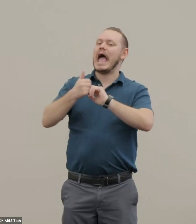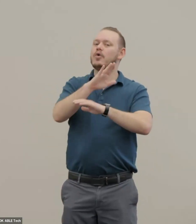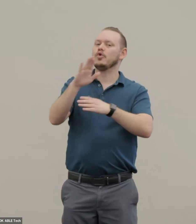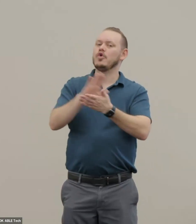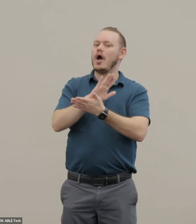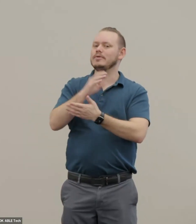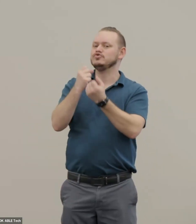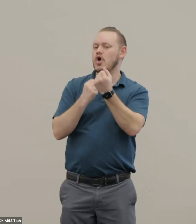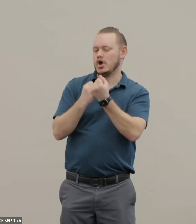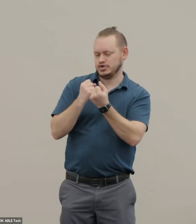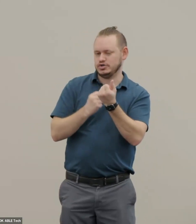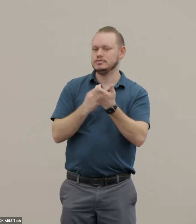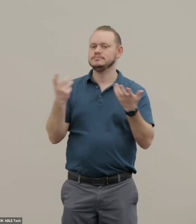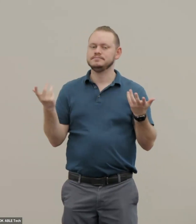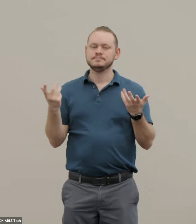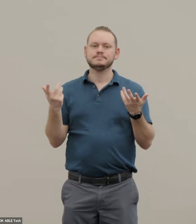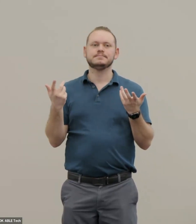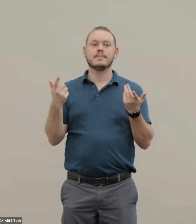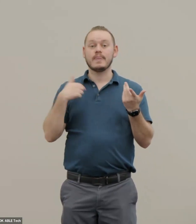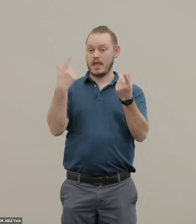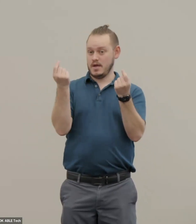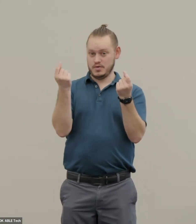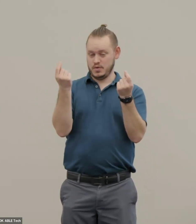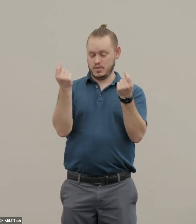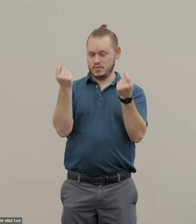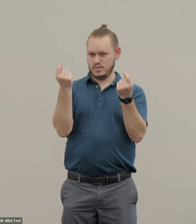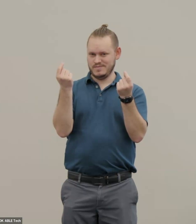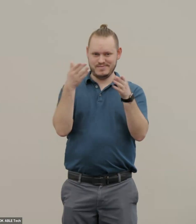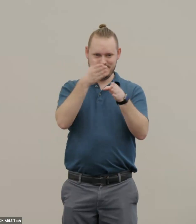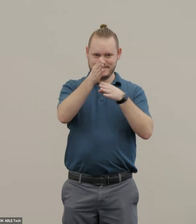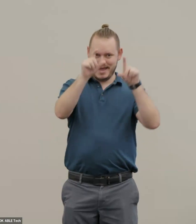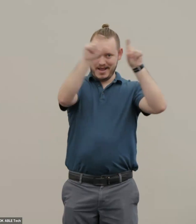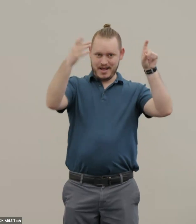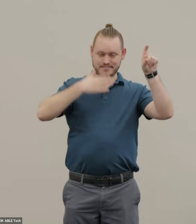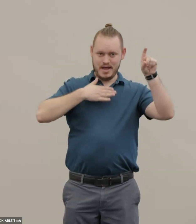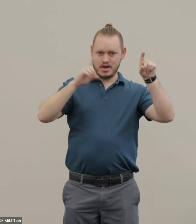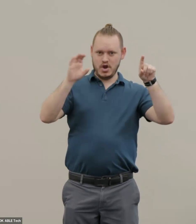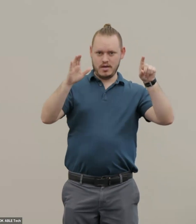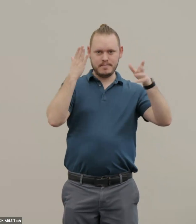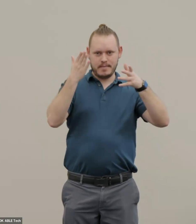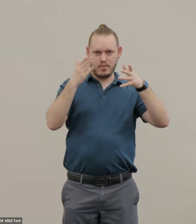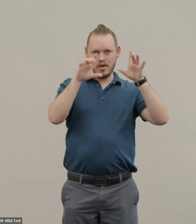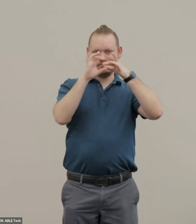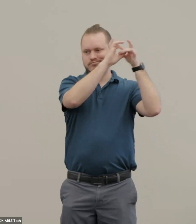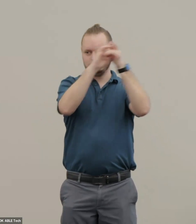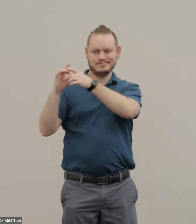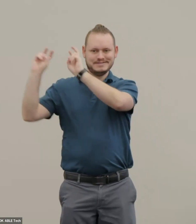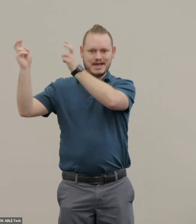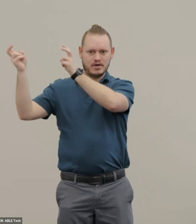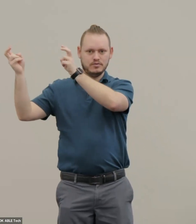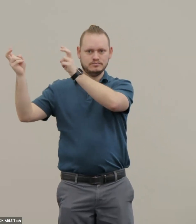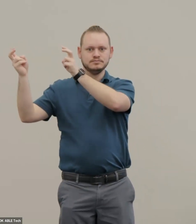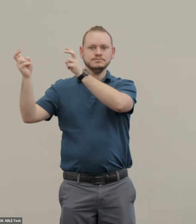is structured, right? So what I could do, like the main heading in my document, maybe I'll map that to a title,